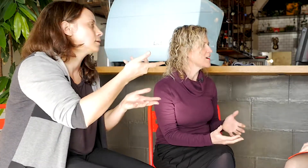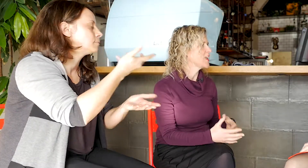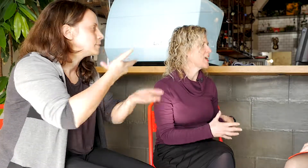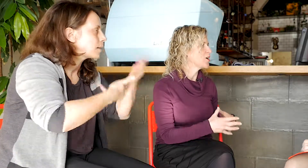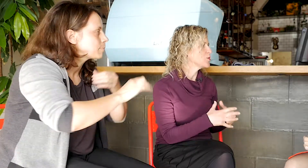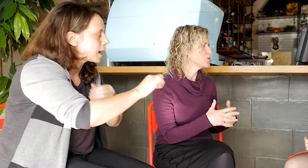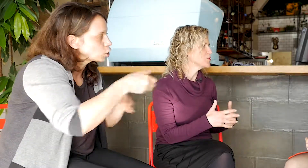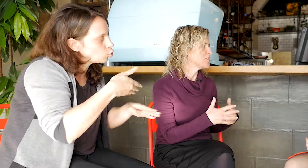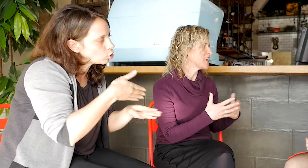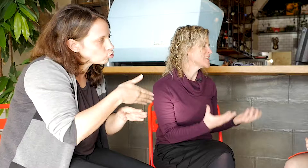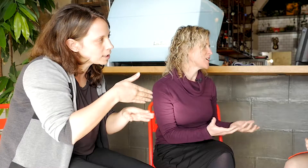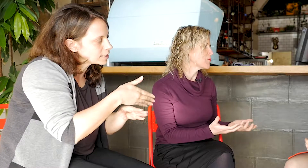how you've ended up